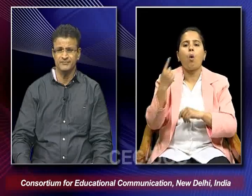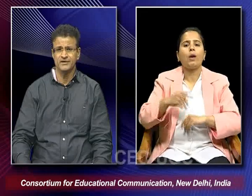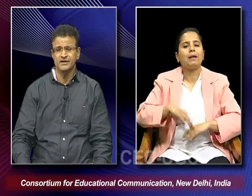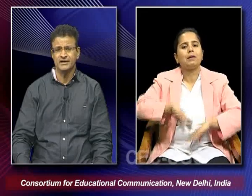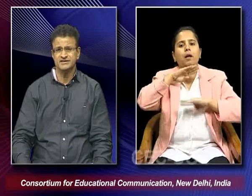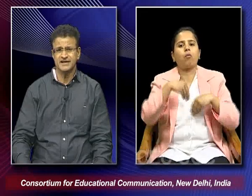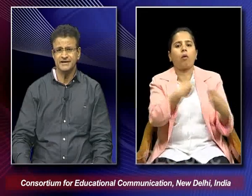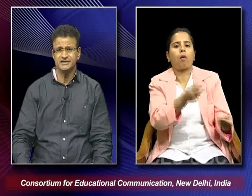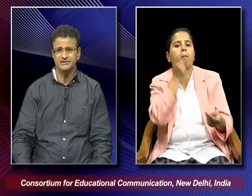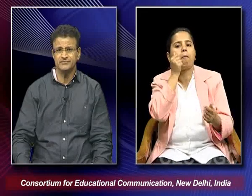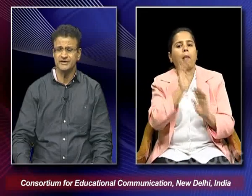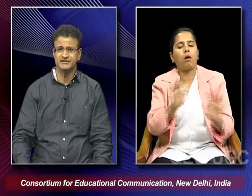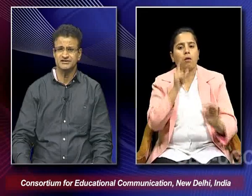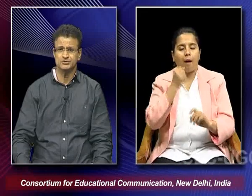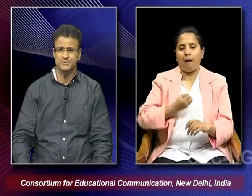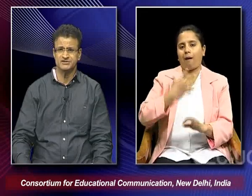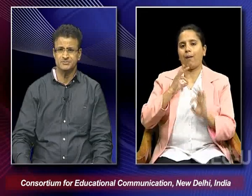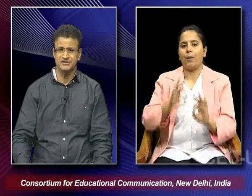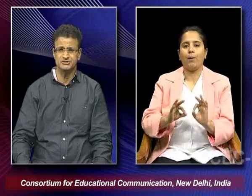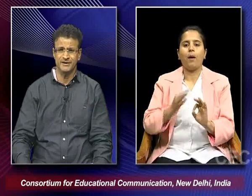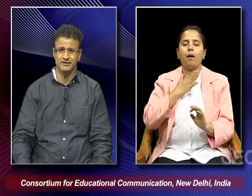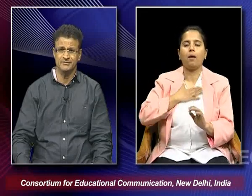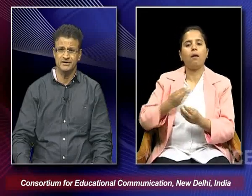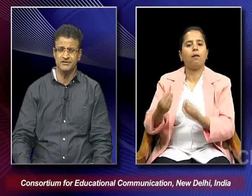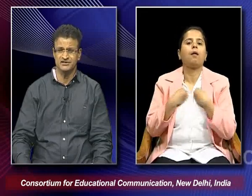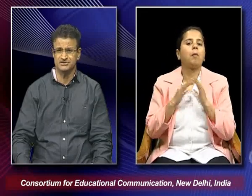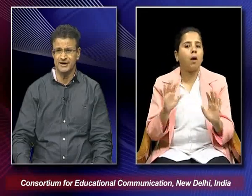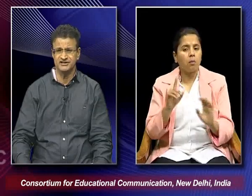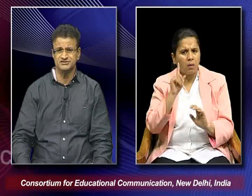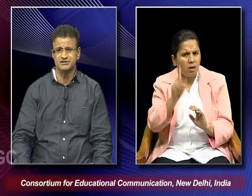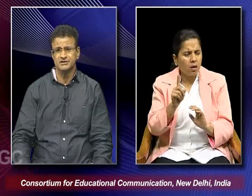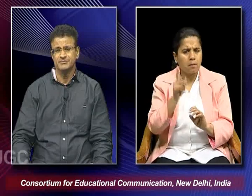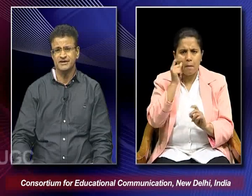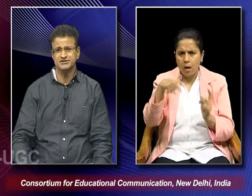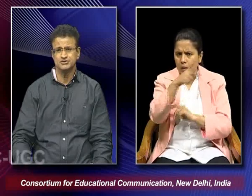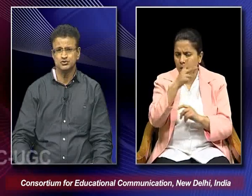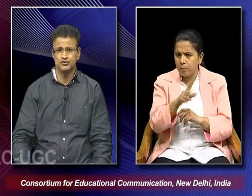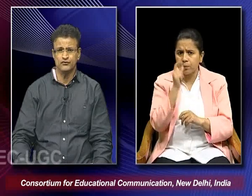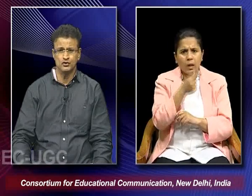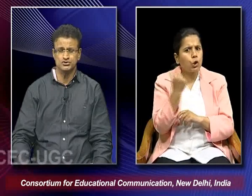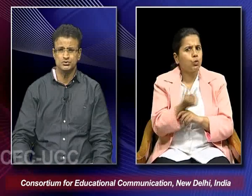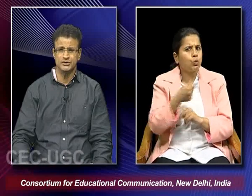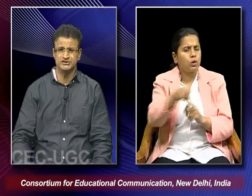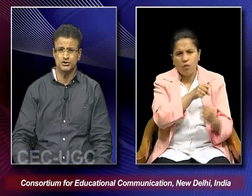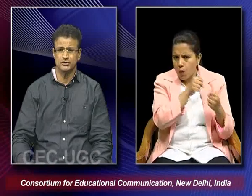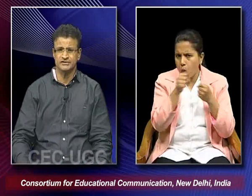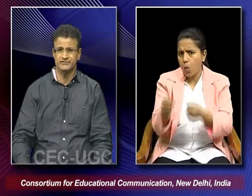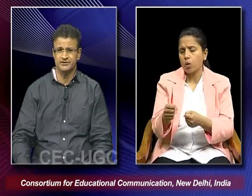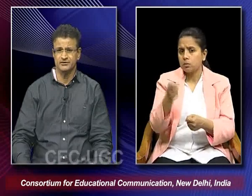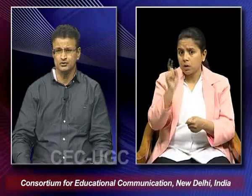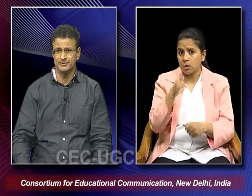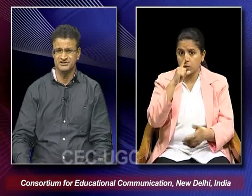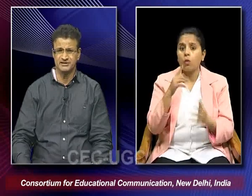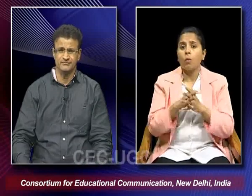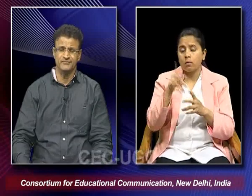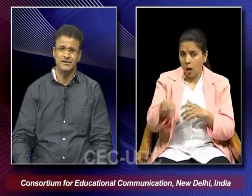men. And this idea that women exist to please men may even legitimize men's use of force to ensure that women